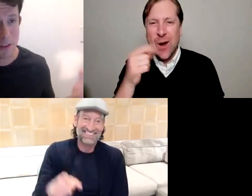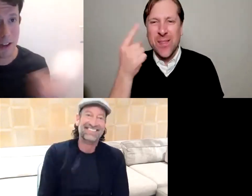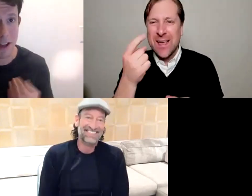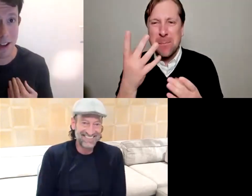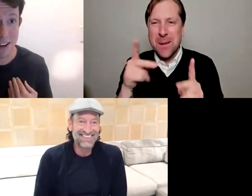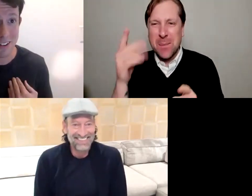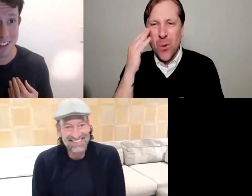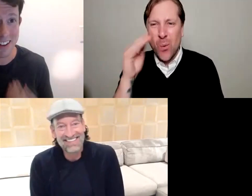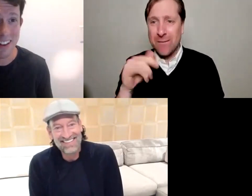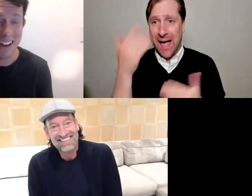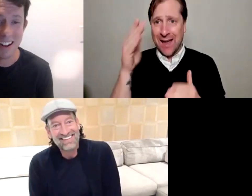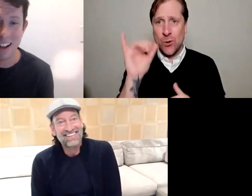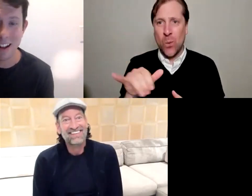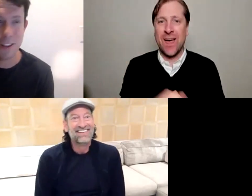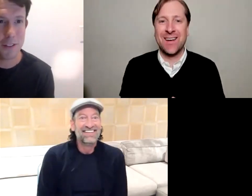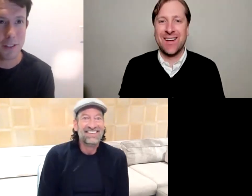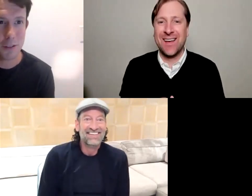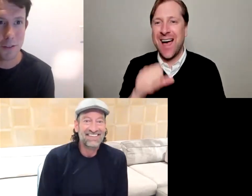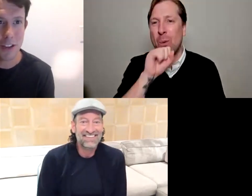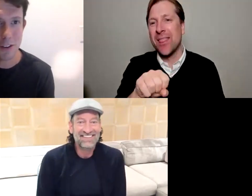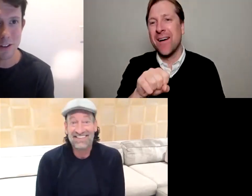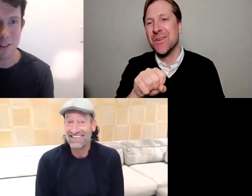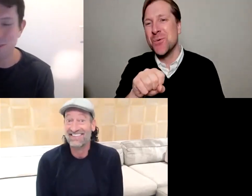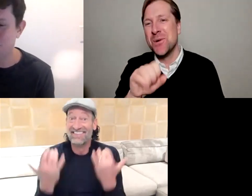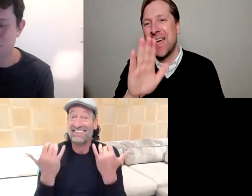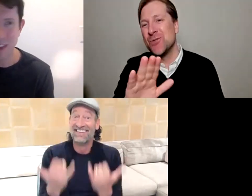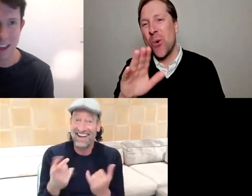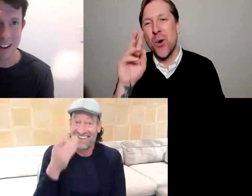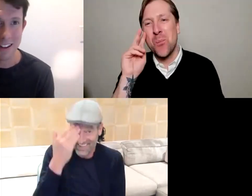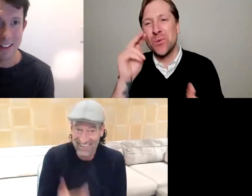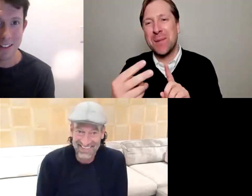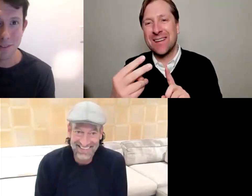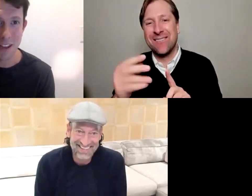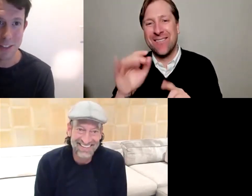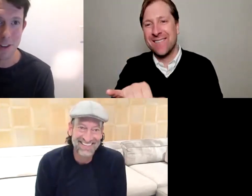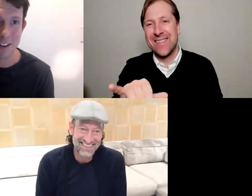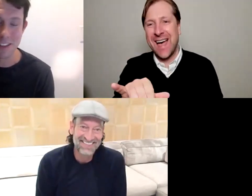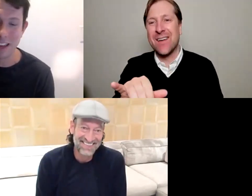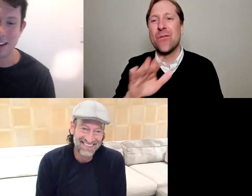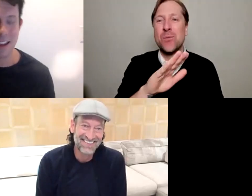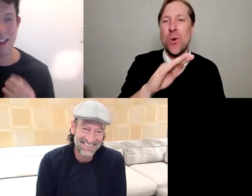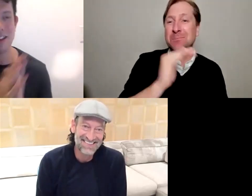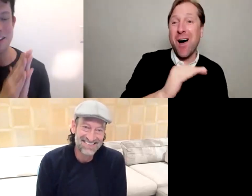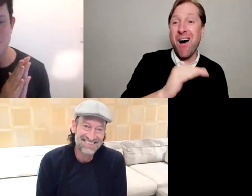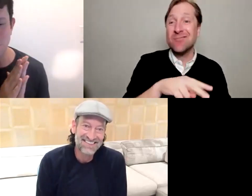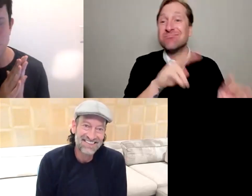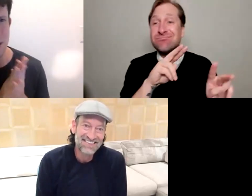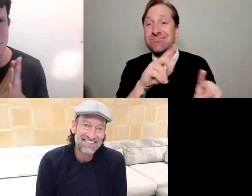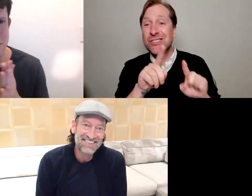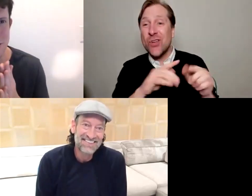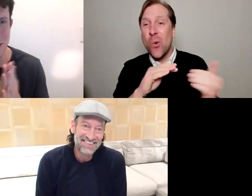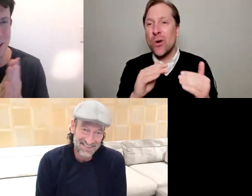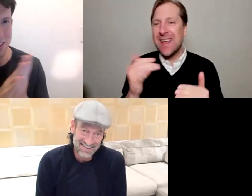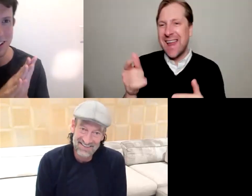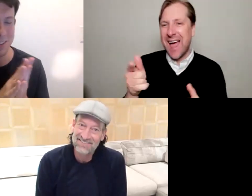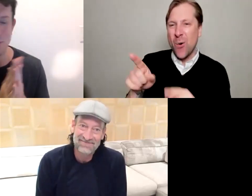people know that. I didn't know that. And I'd love to sort of get your view from that experience and sort of what that means